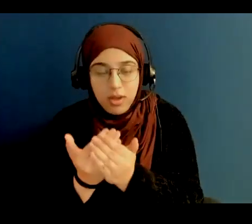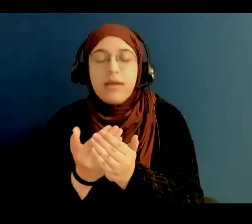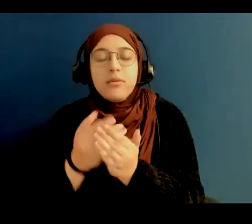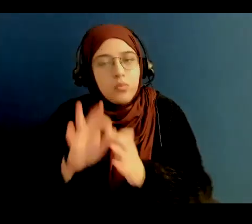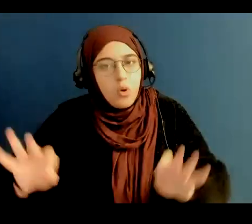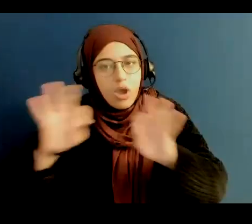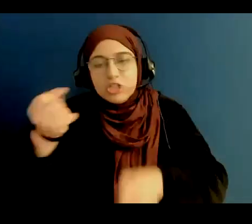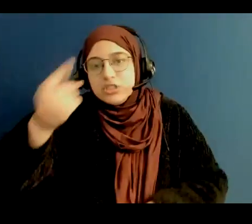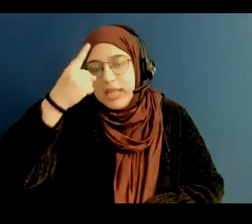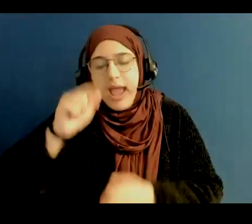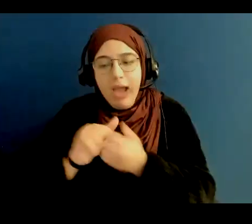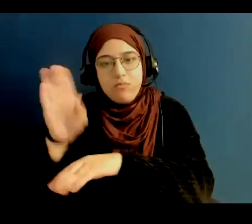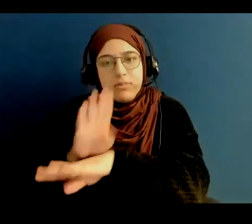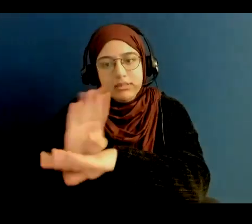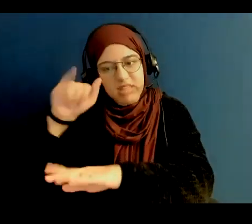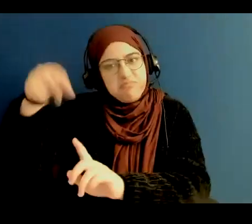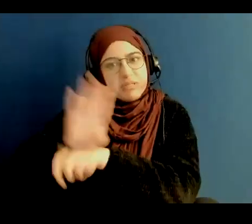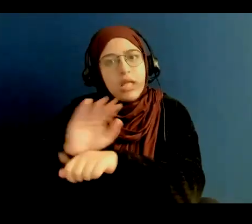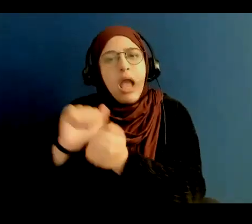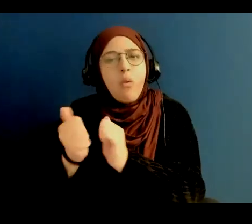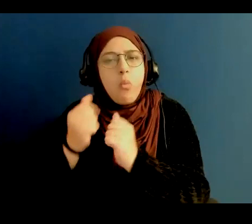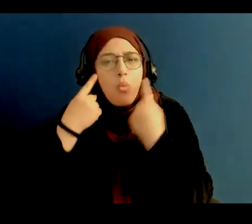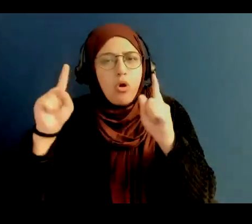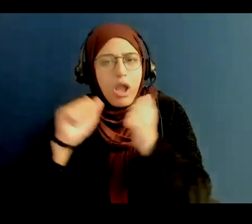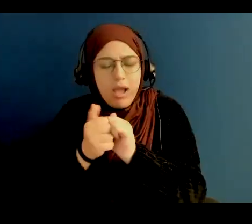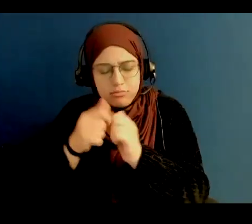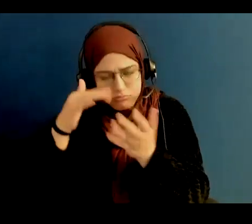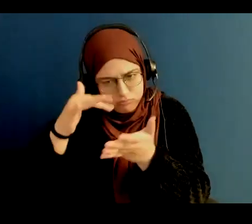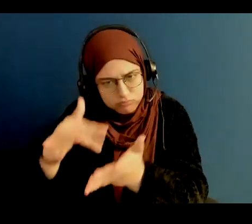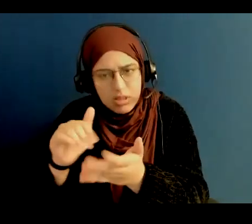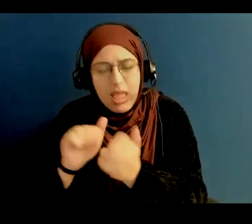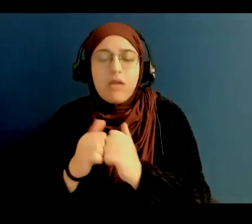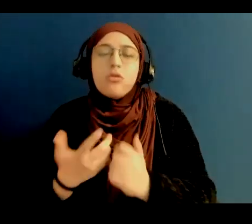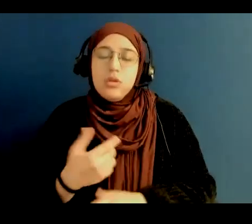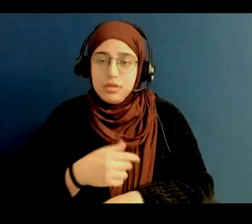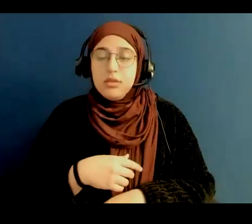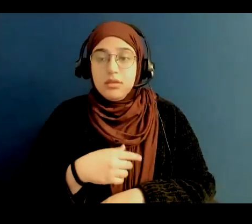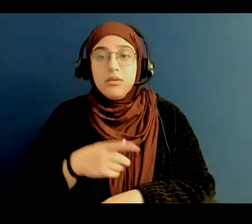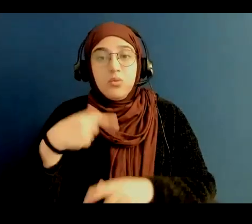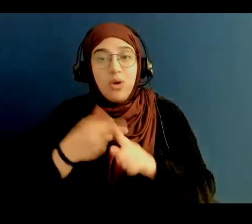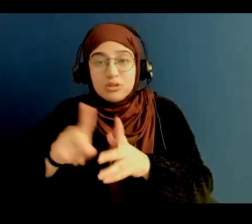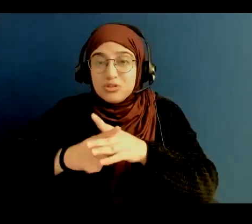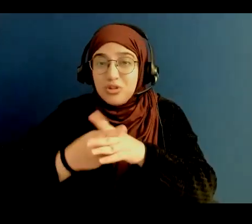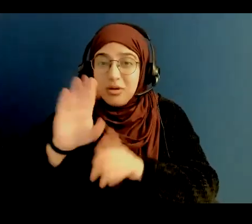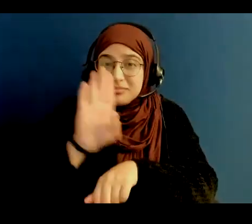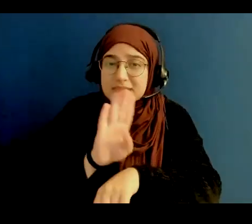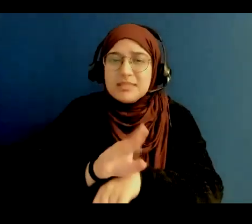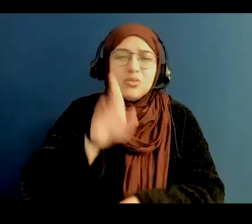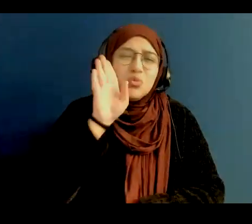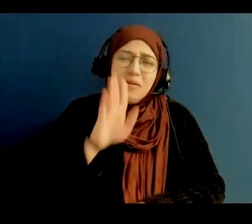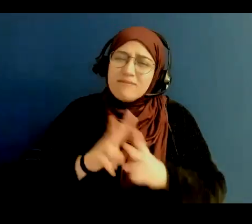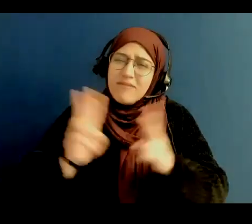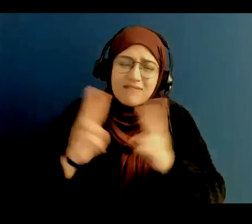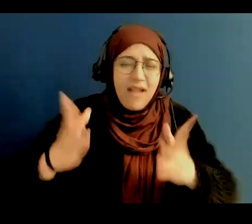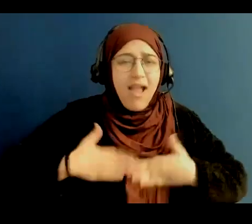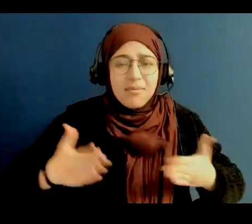in. Remember, it's not always about motivation. When you start your business, you're going to be very happy, very, very happy. But later